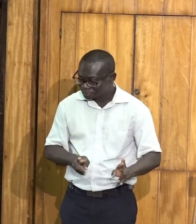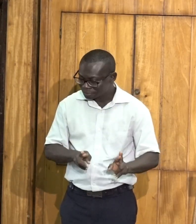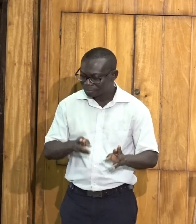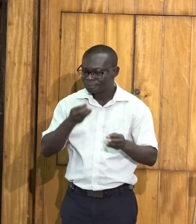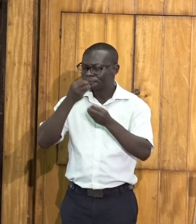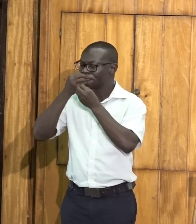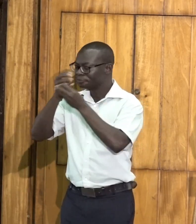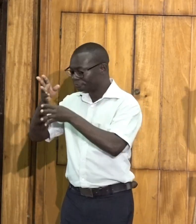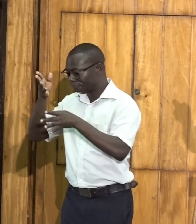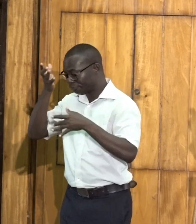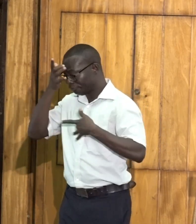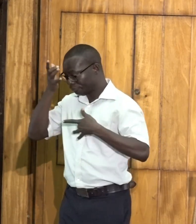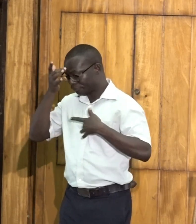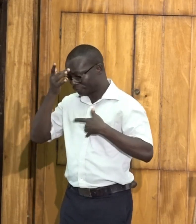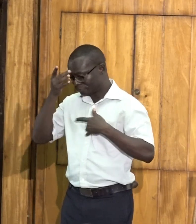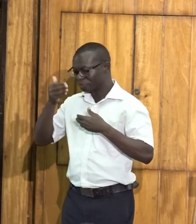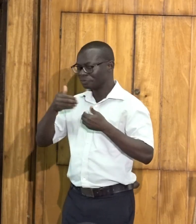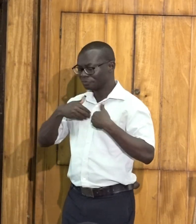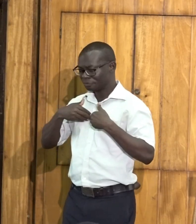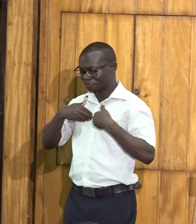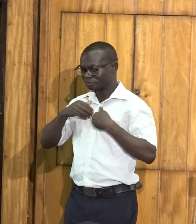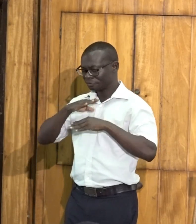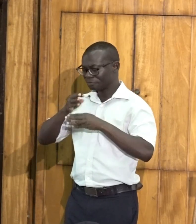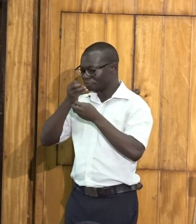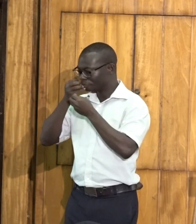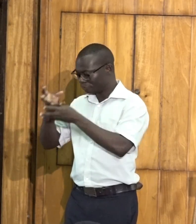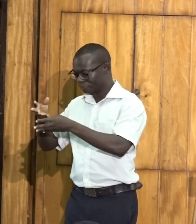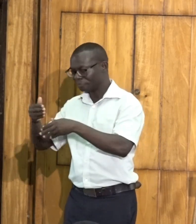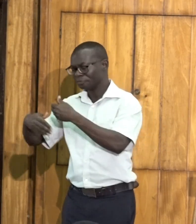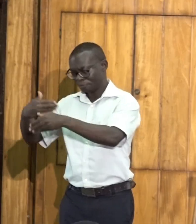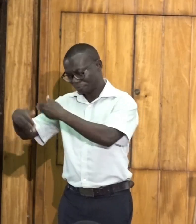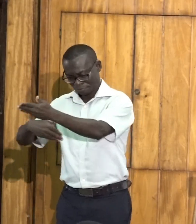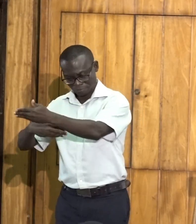the patients without having them carry this burden of moving.